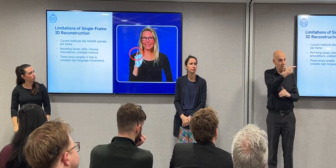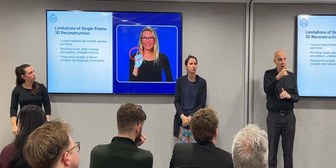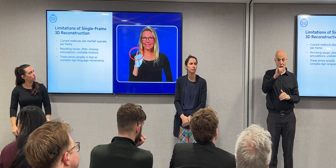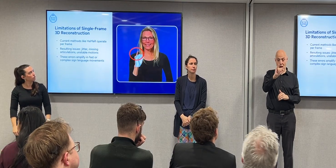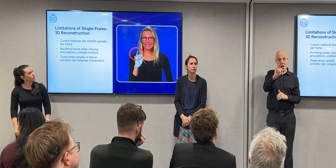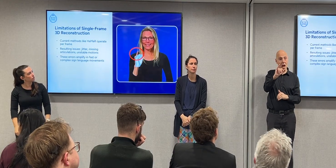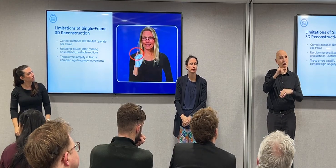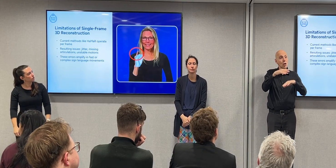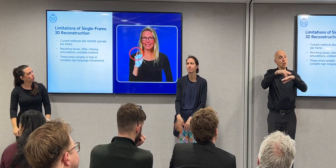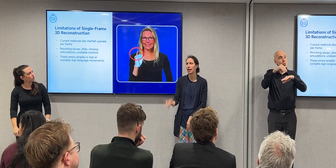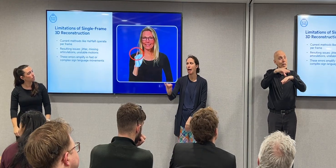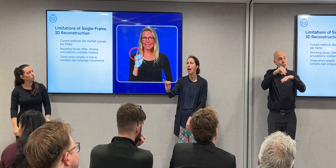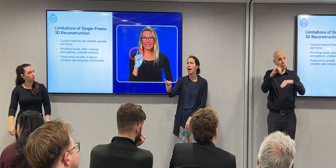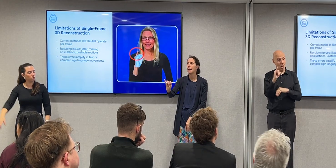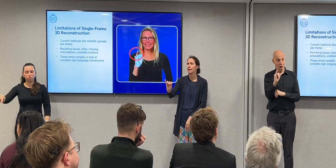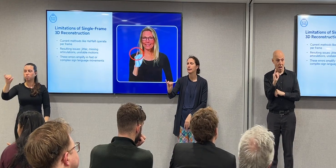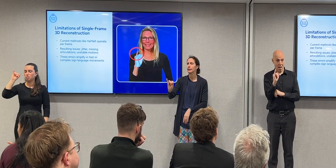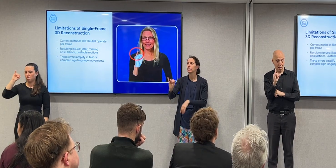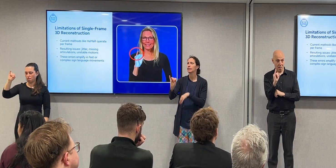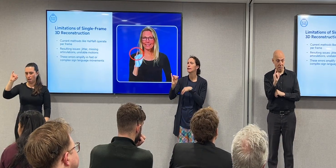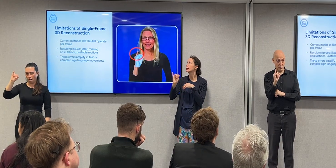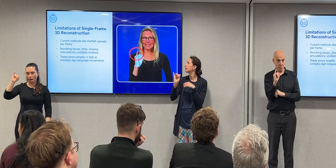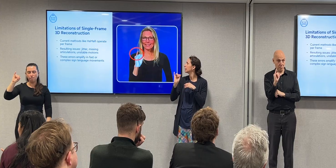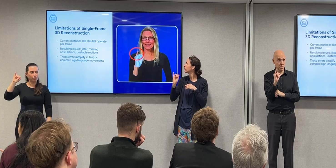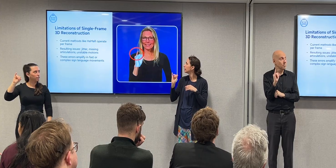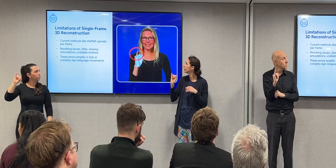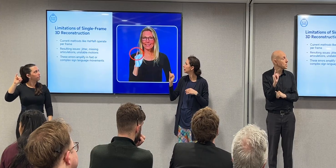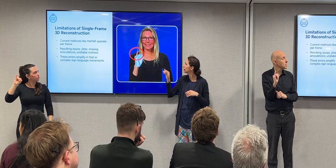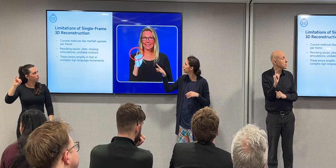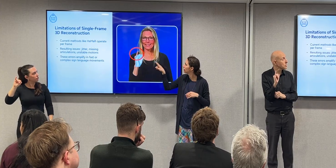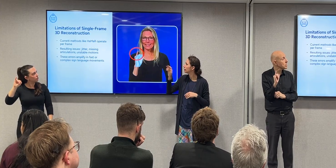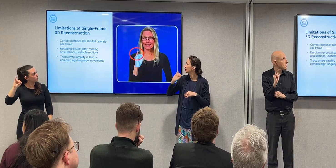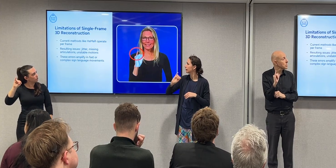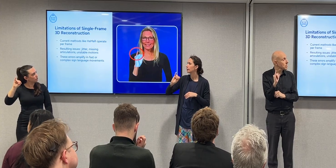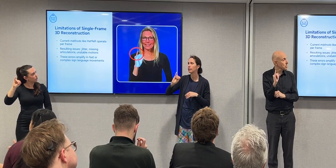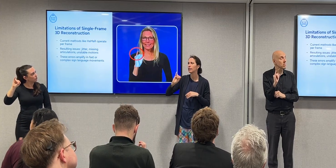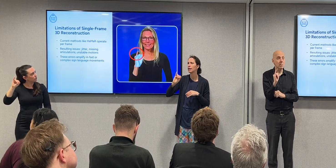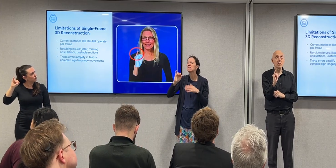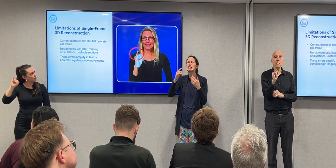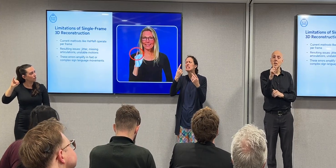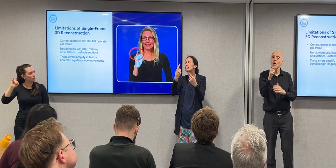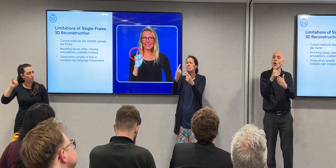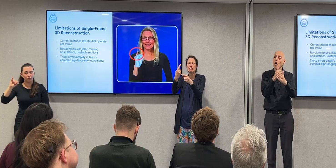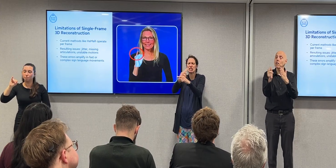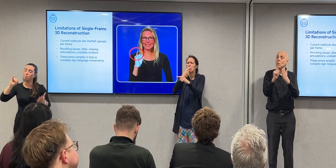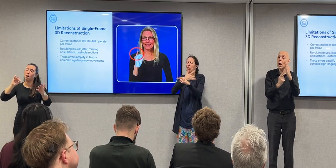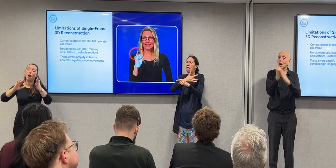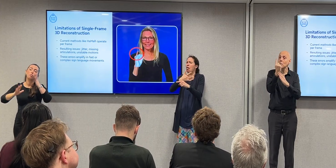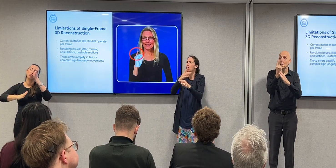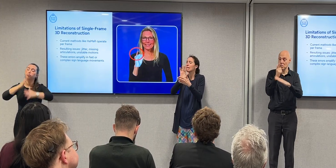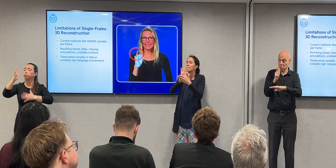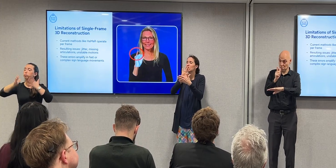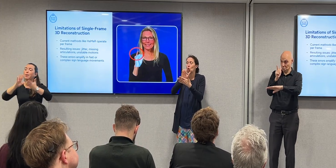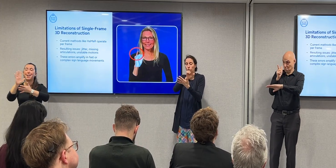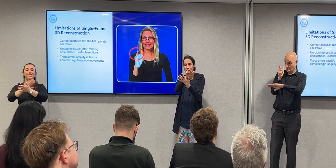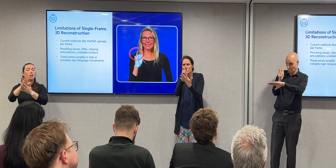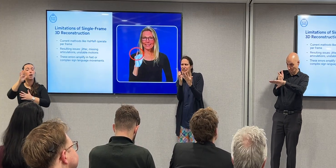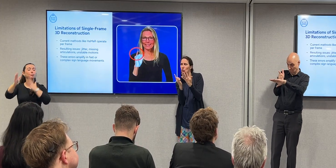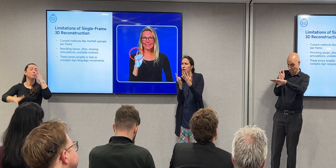So the letter I. And in a typical video sequence, this does